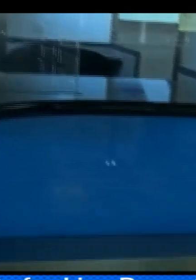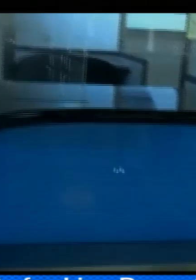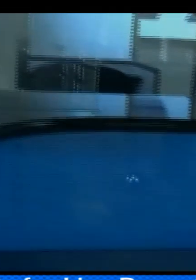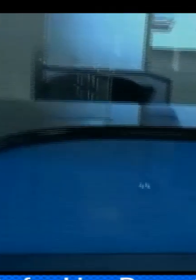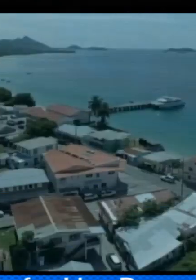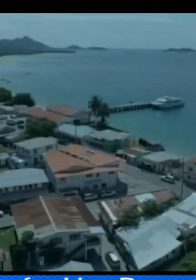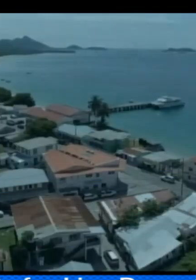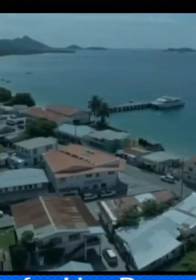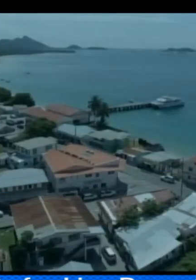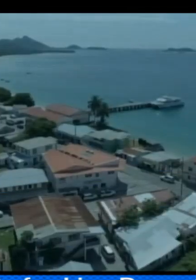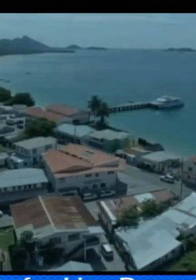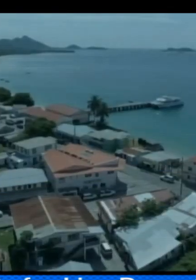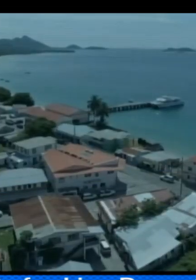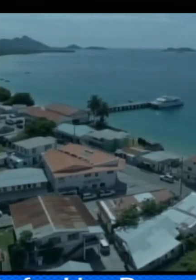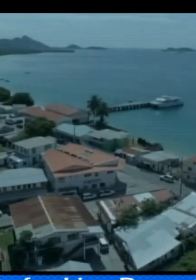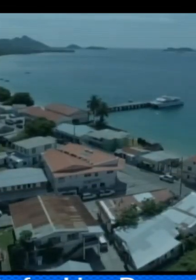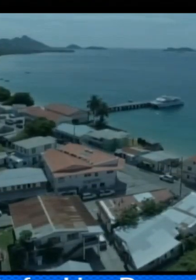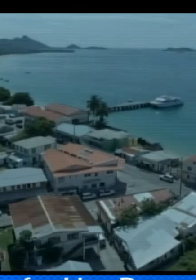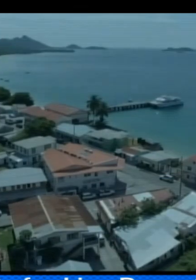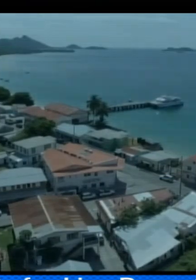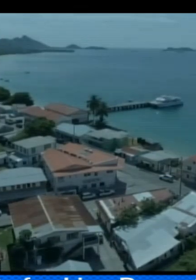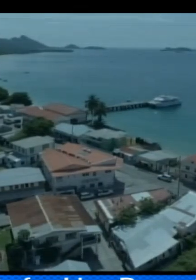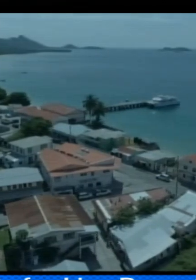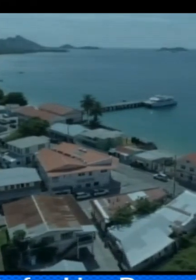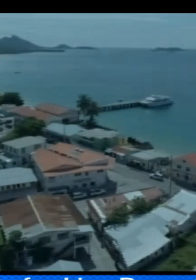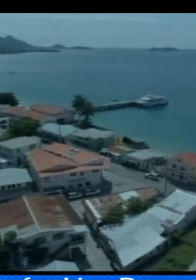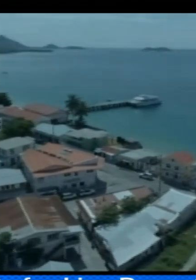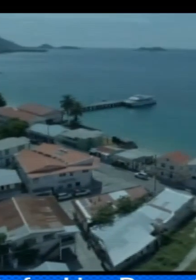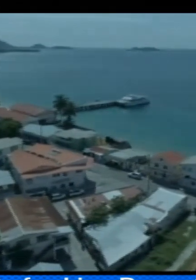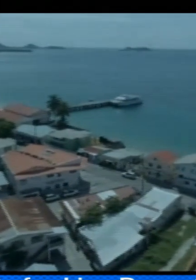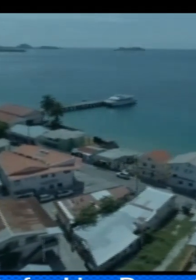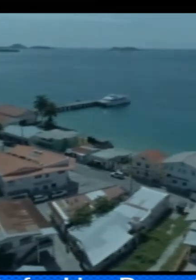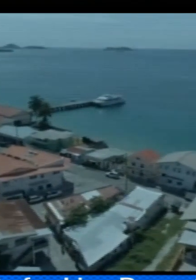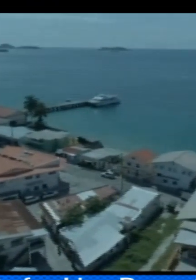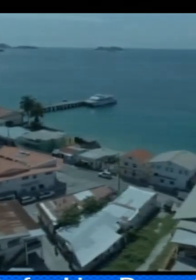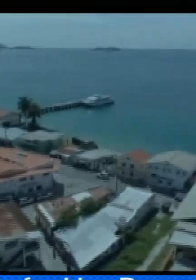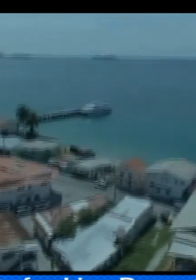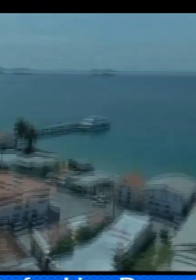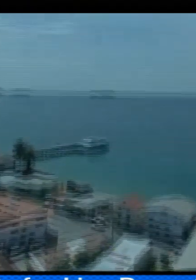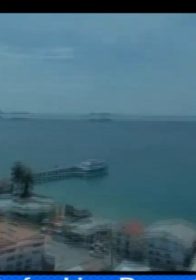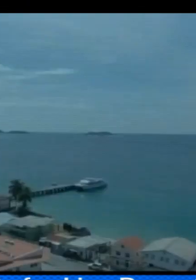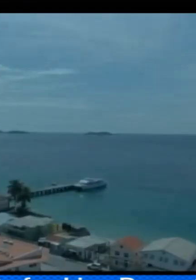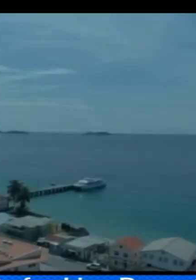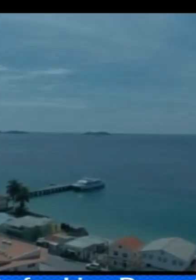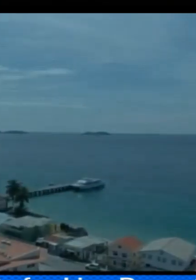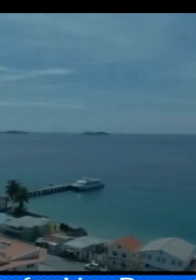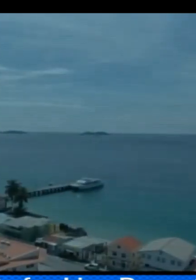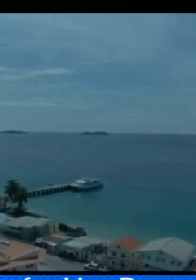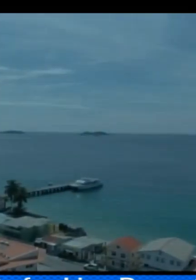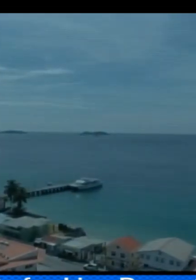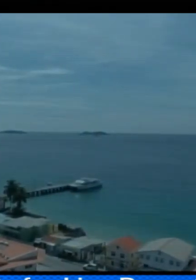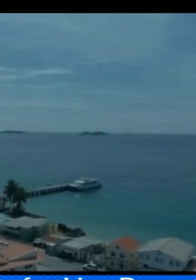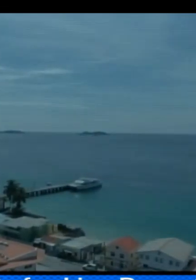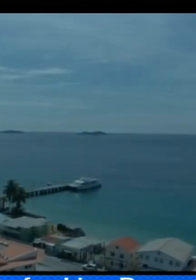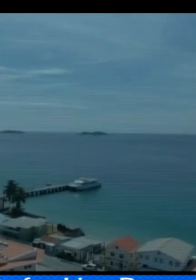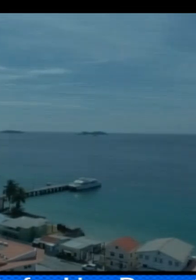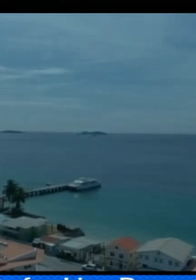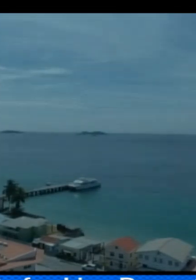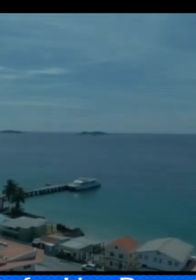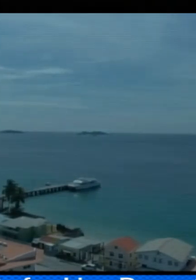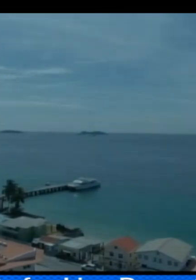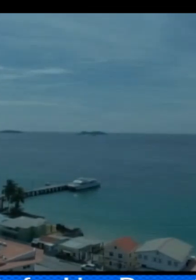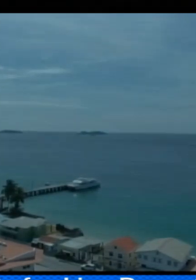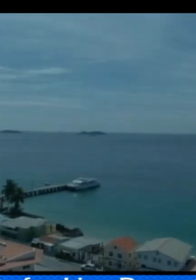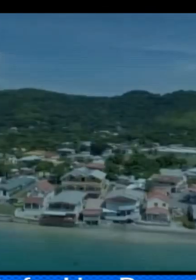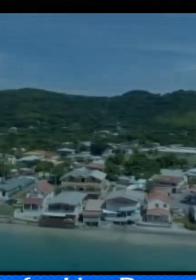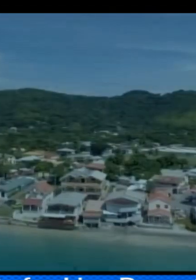virus. Over in Carriacou, Minister for Carriacou and Petite Martinique Affairs, the Honourable Kindra Mathurin-Stewart, said Carriacou is